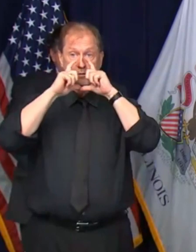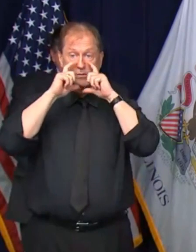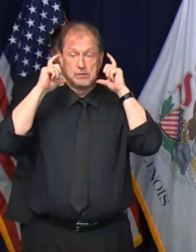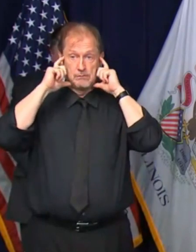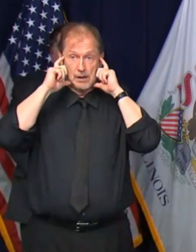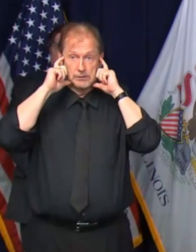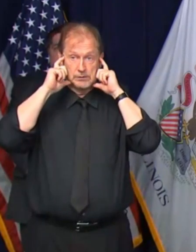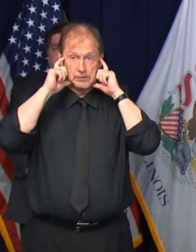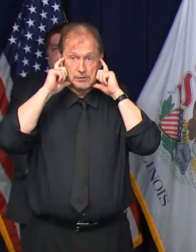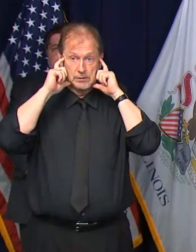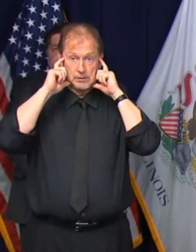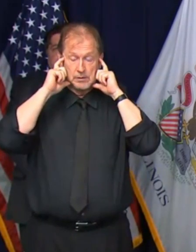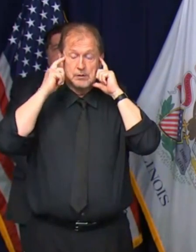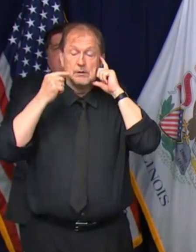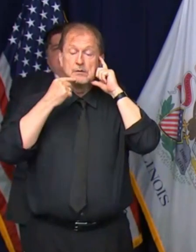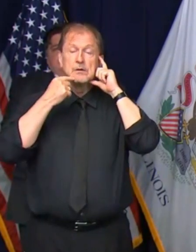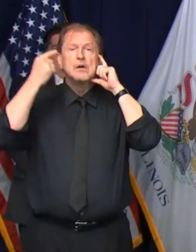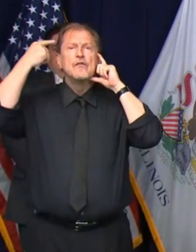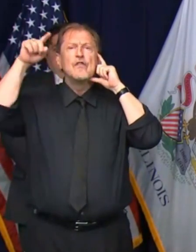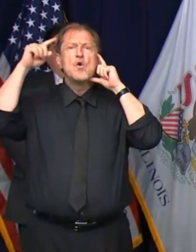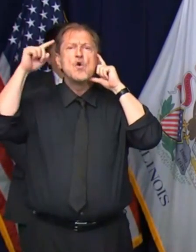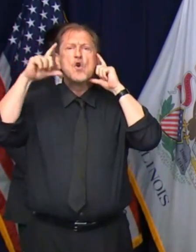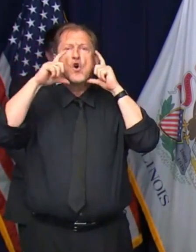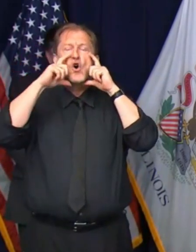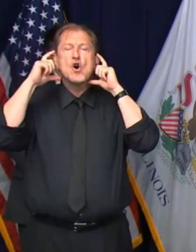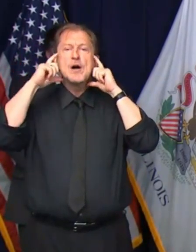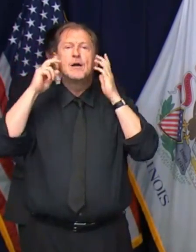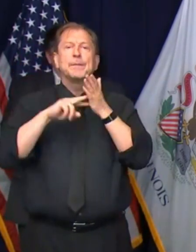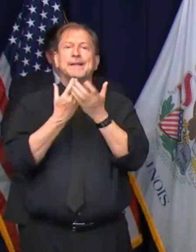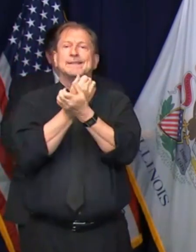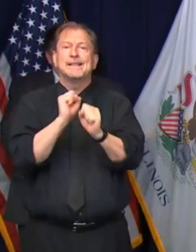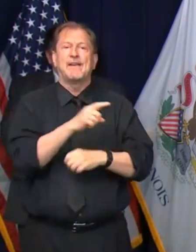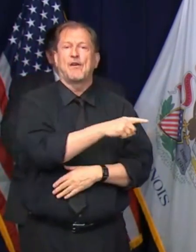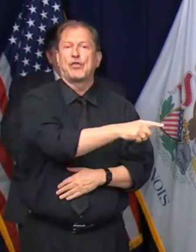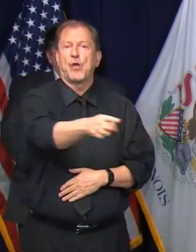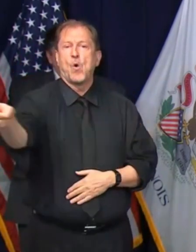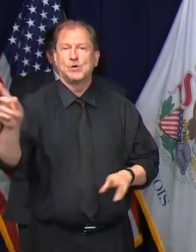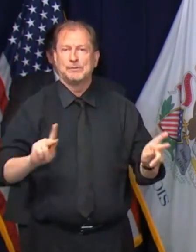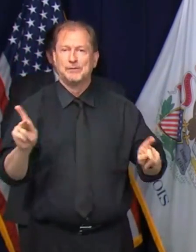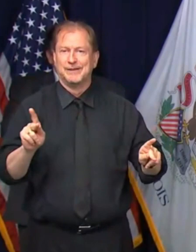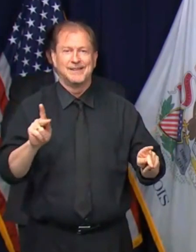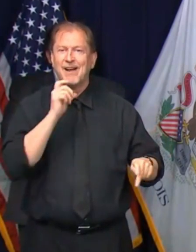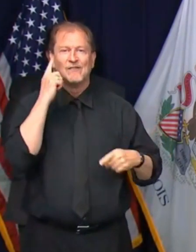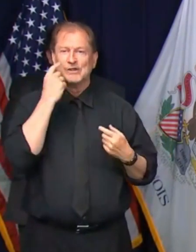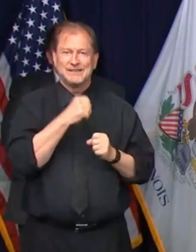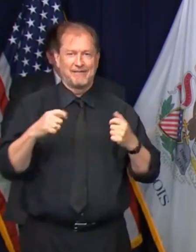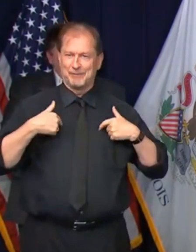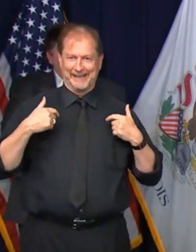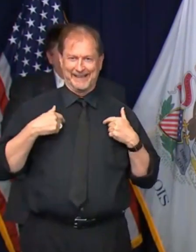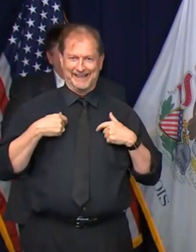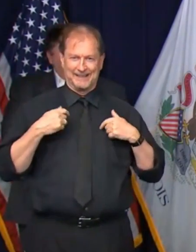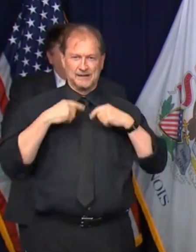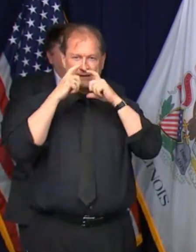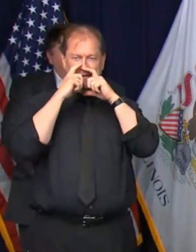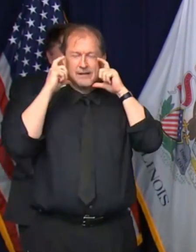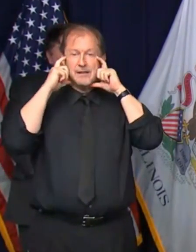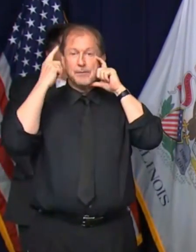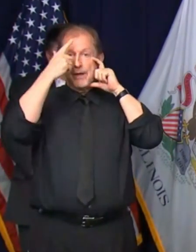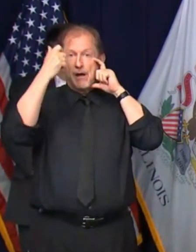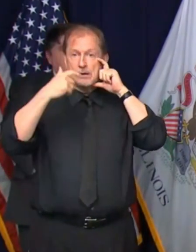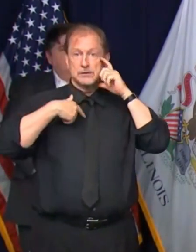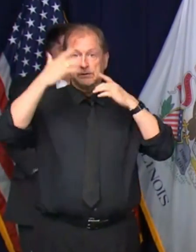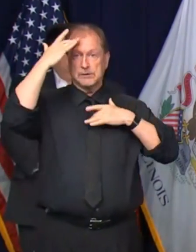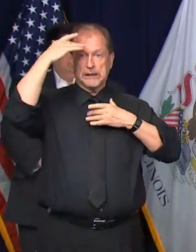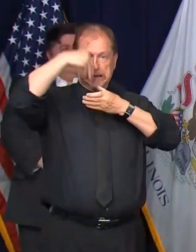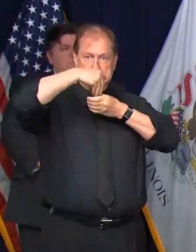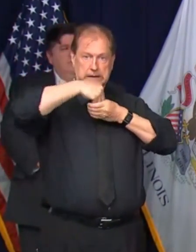again, the primary goal was that you were not expelling virus. So if someone was wearing their mask and they were